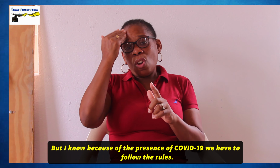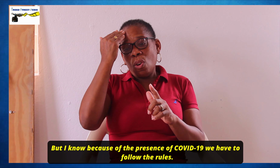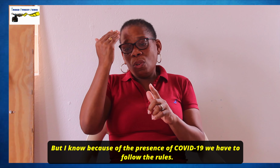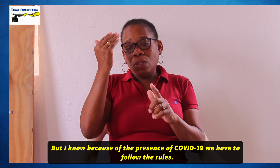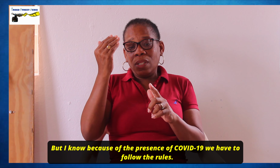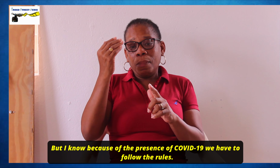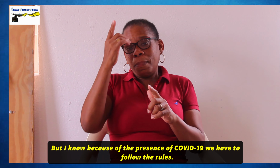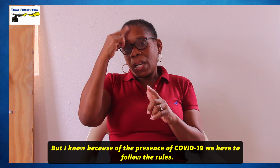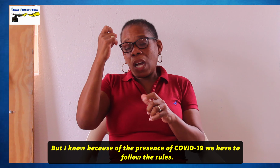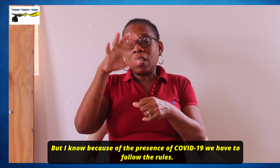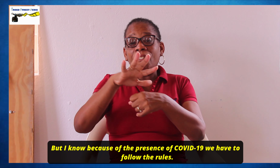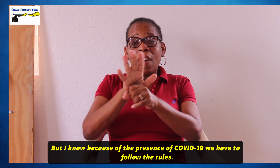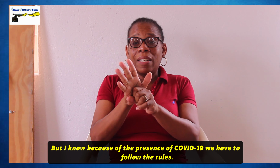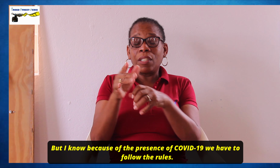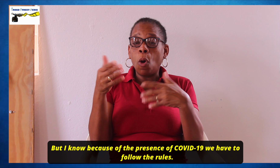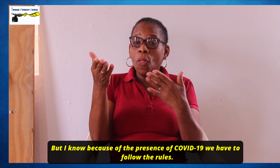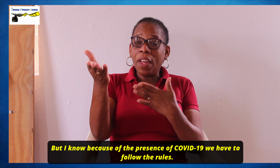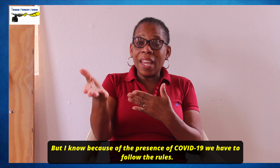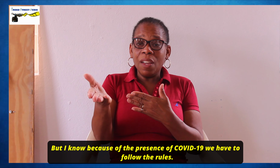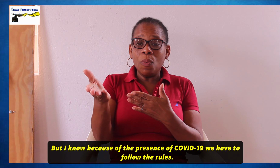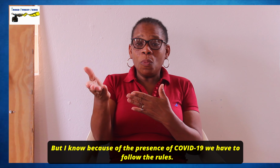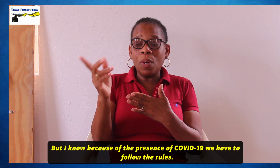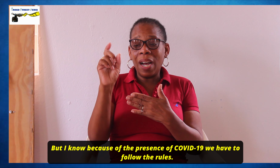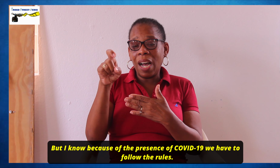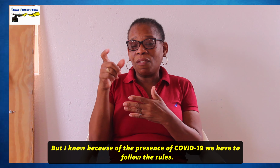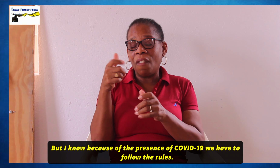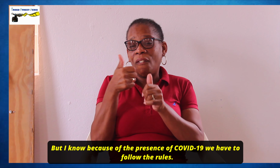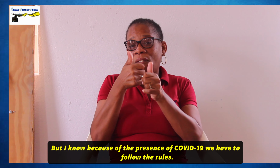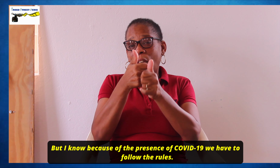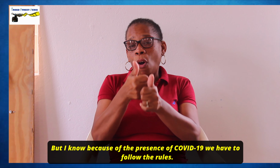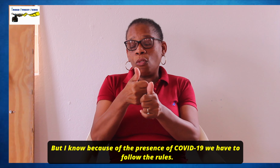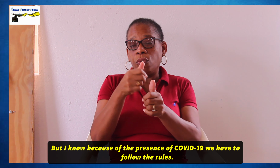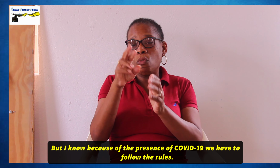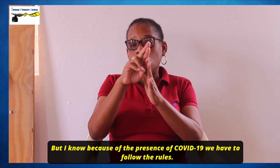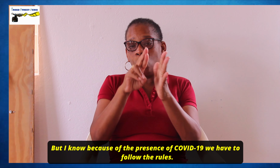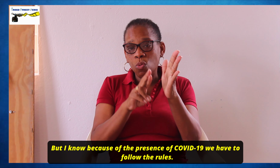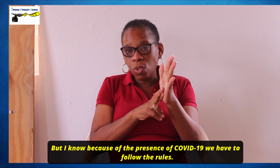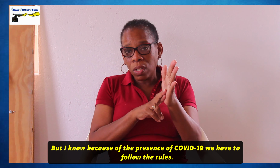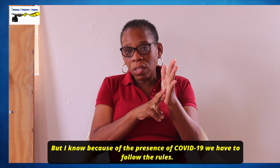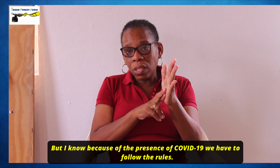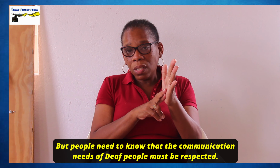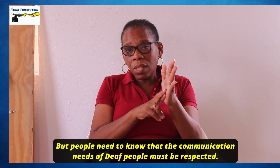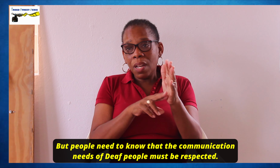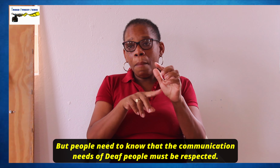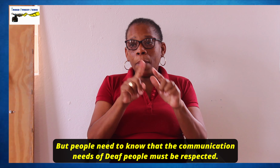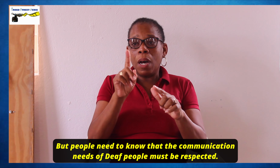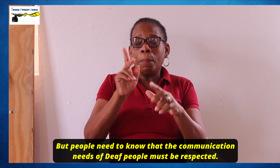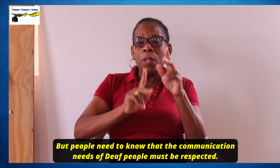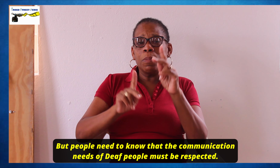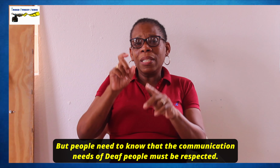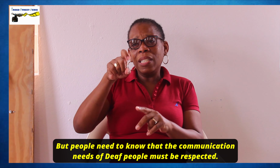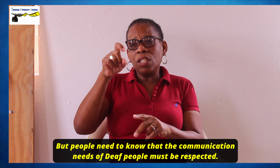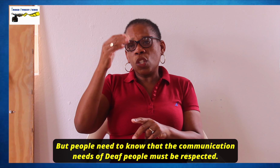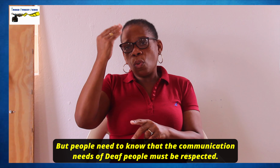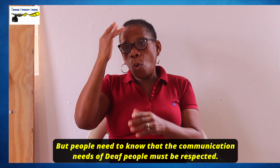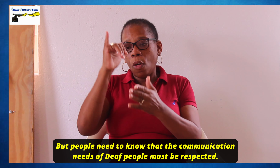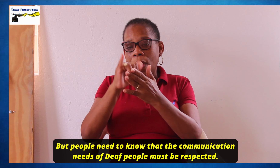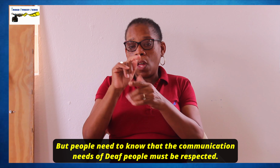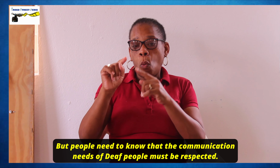know because of the presence of COVID-19, we have to follow the rules. But people need to